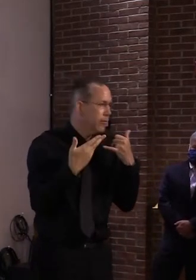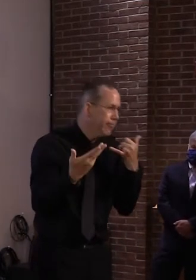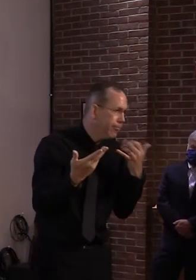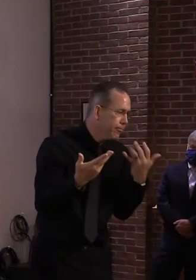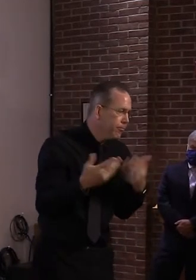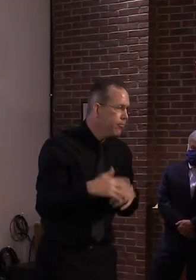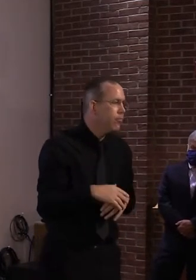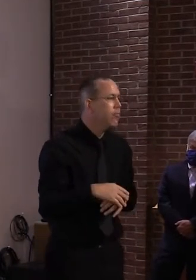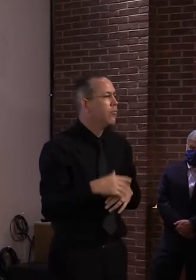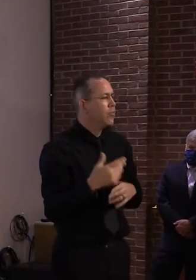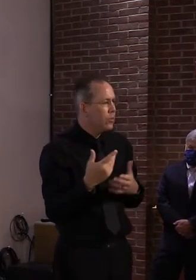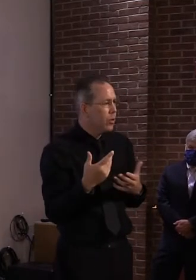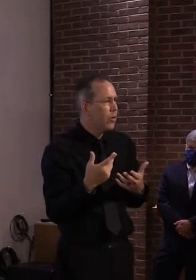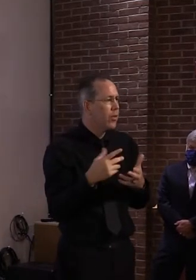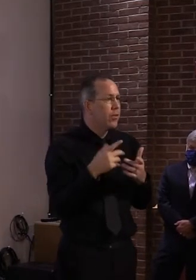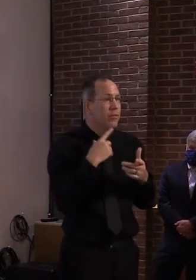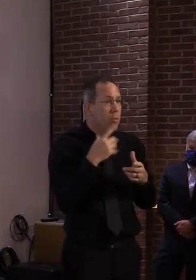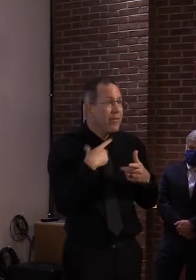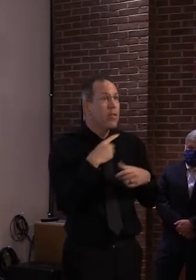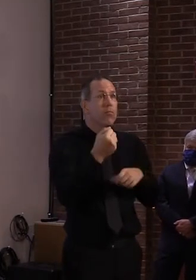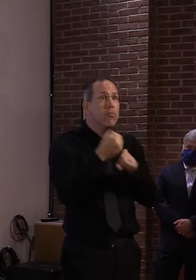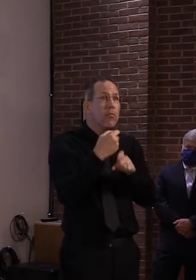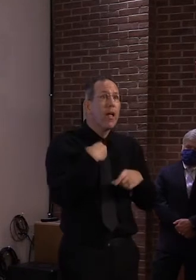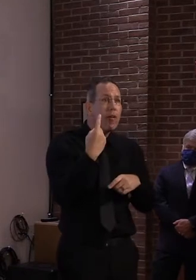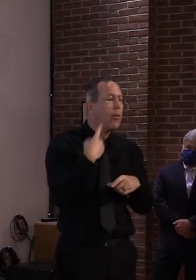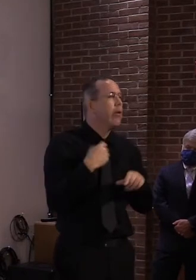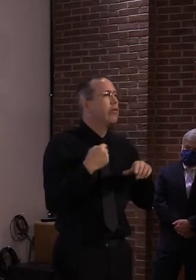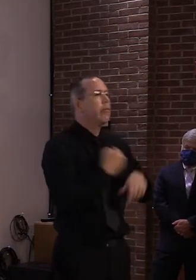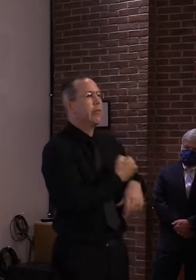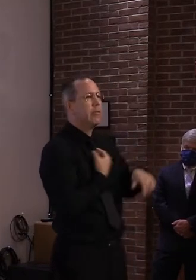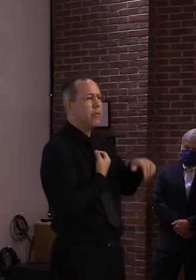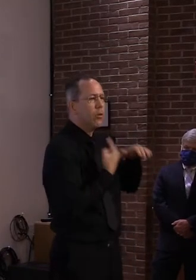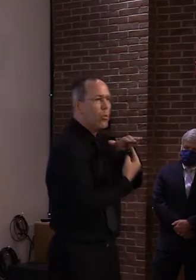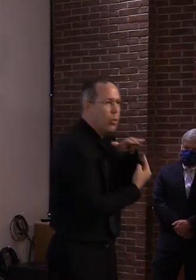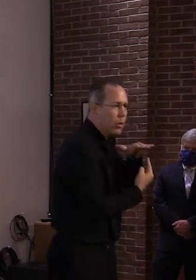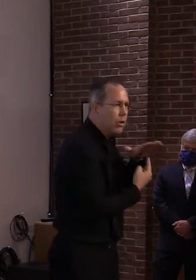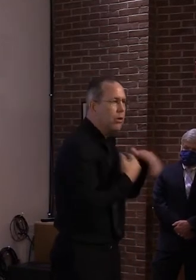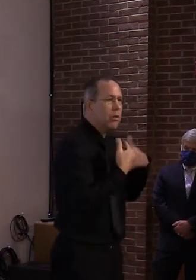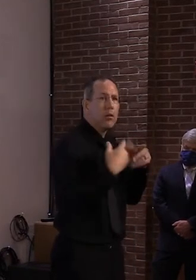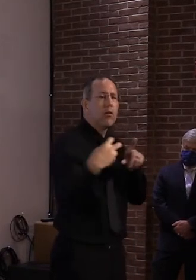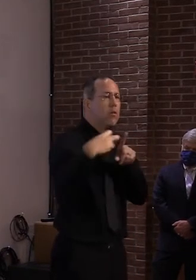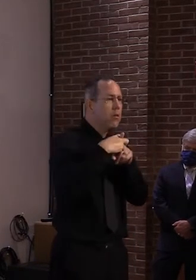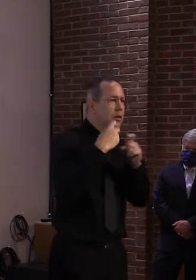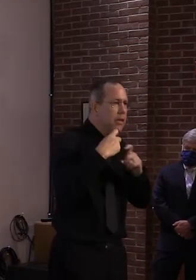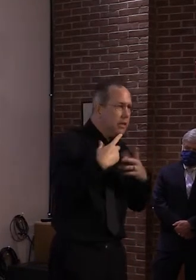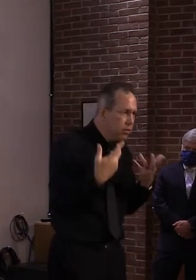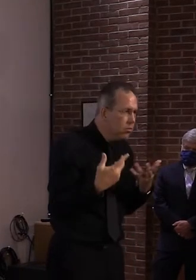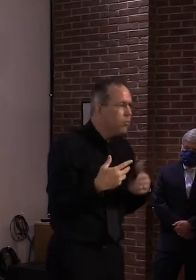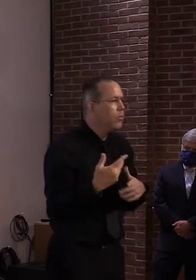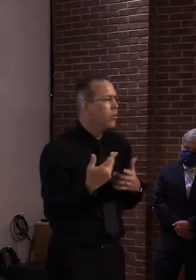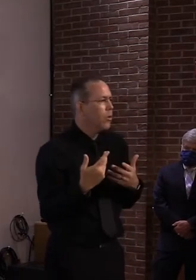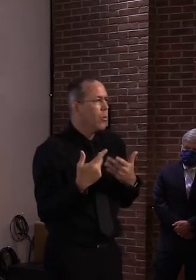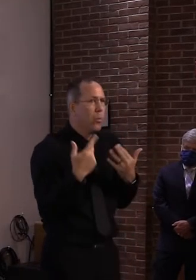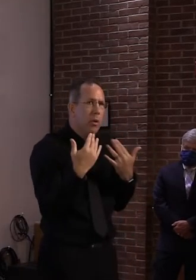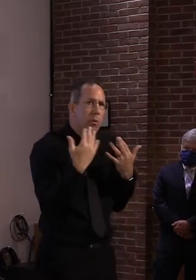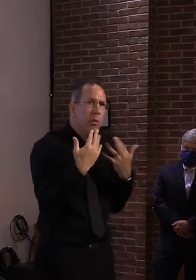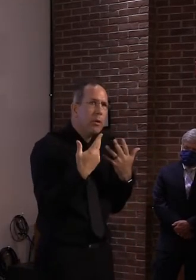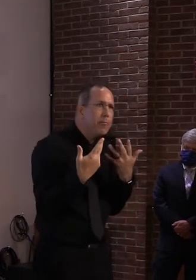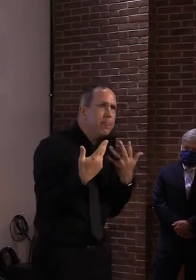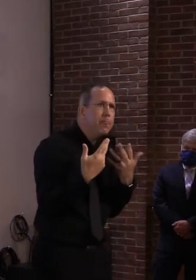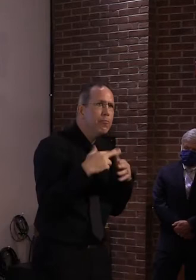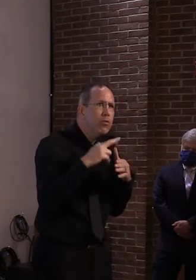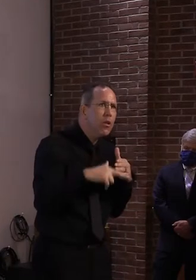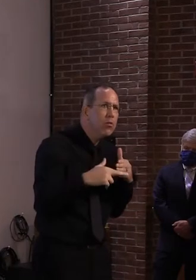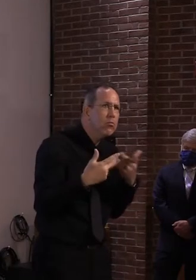on day 7, if they need a result so they can proceed on with a procedure of some sort, what have you. So we're